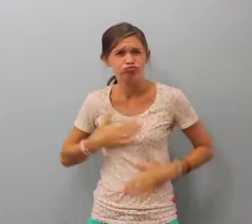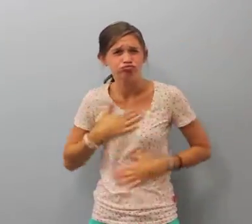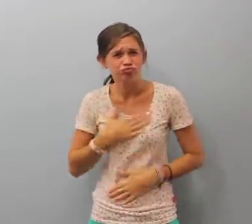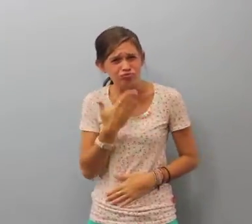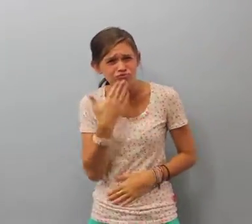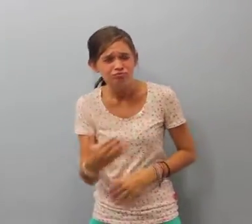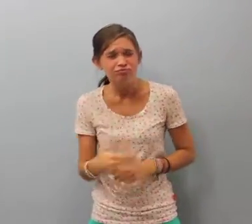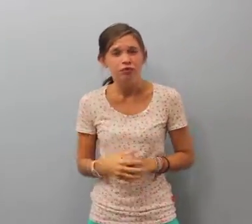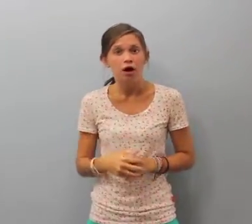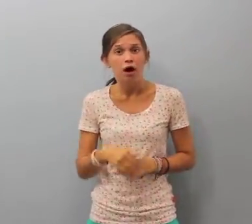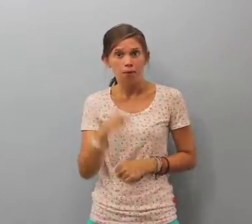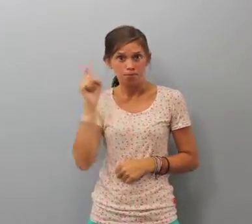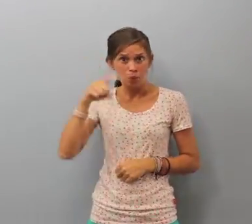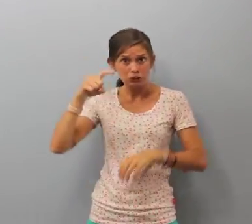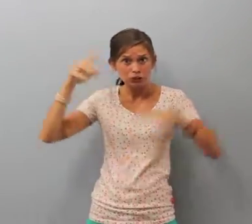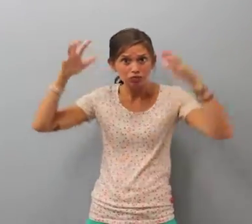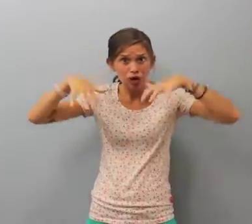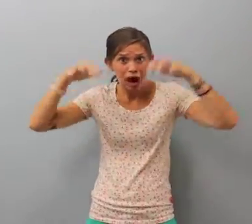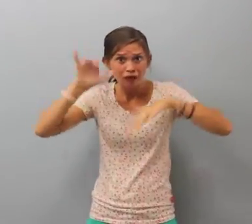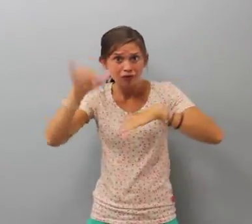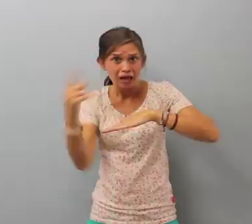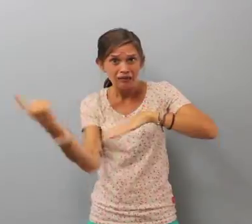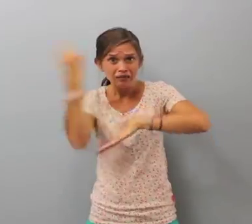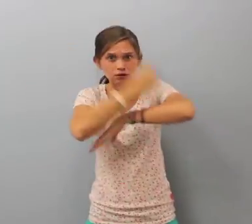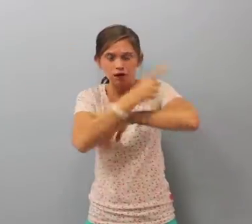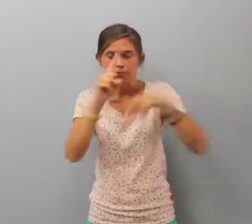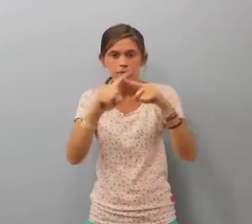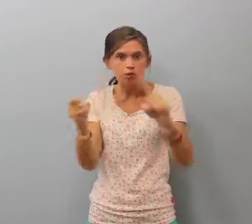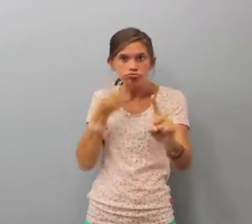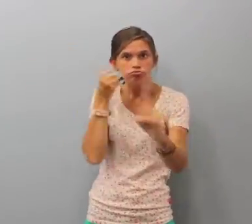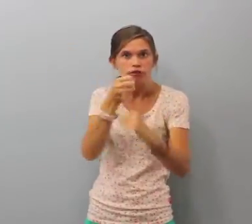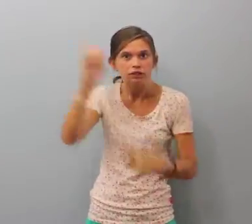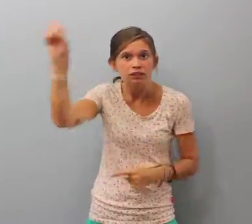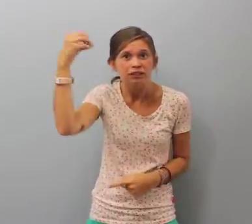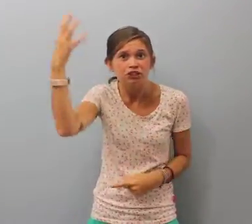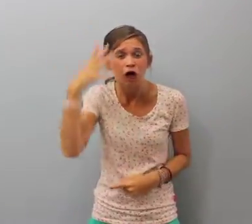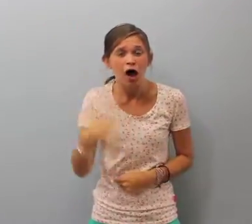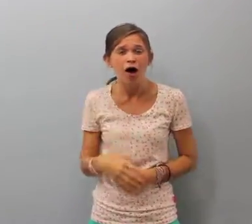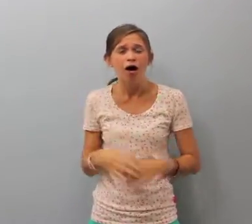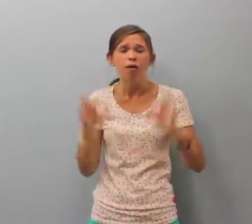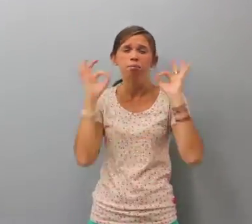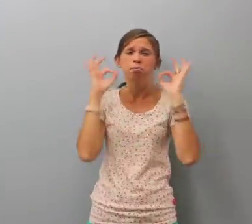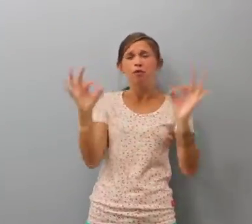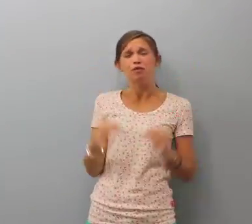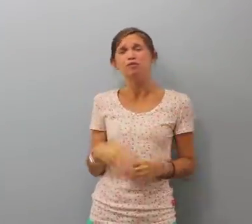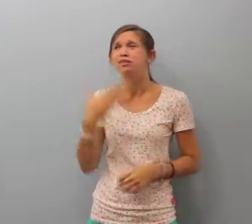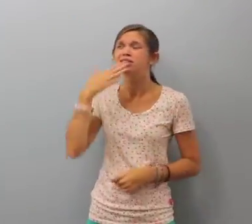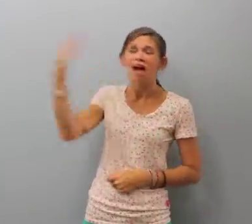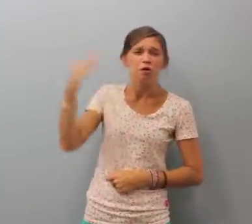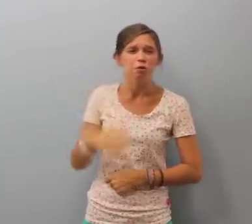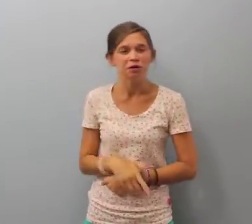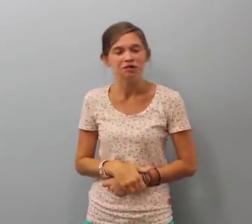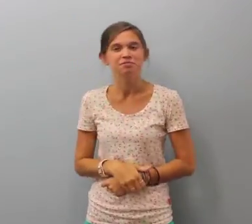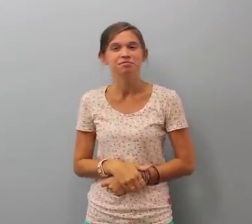the wedding. It was a gorgeous day. It was actually supposed to rain all day, but it turned into a beautiful sunny